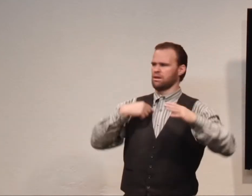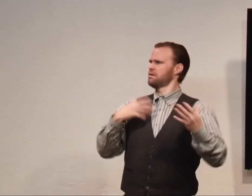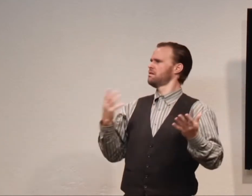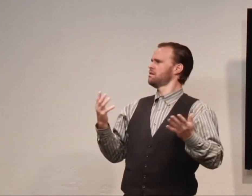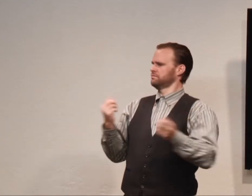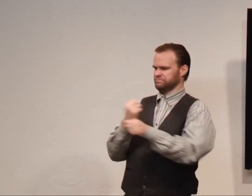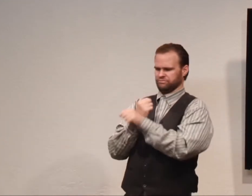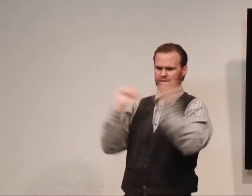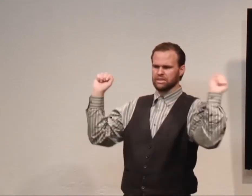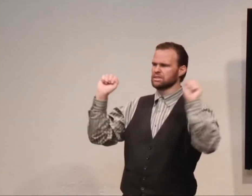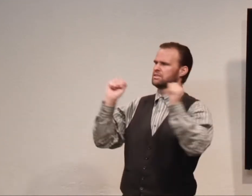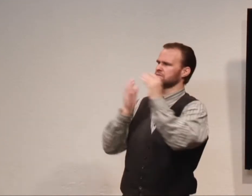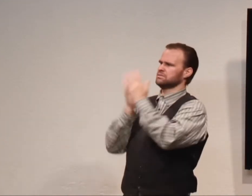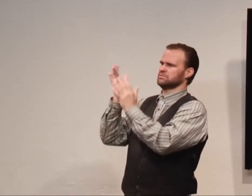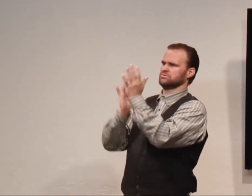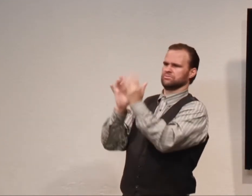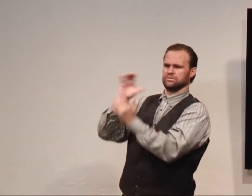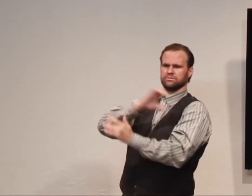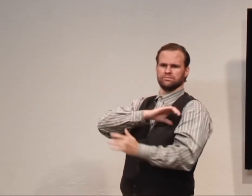tabernacle in heaven.